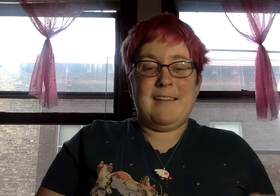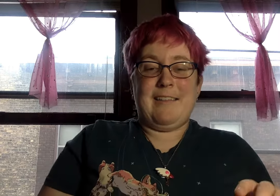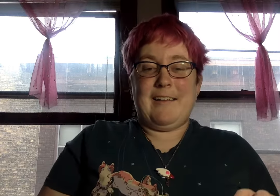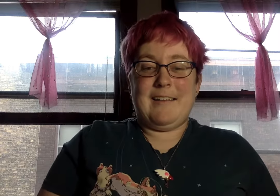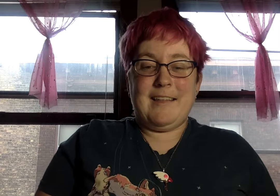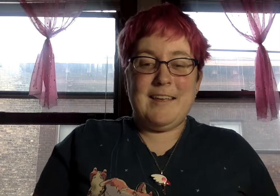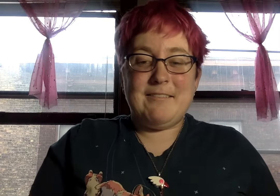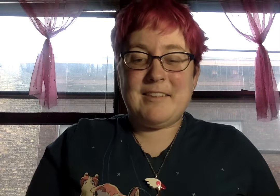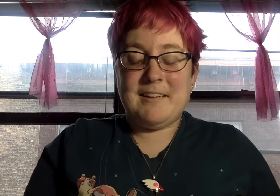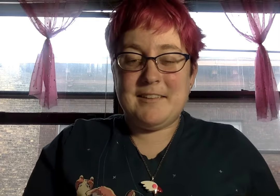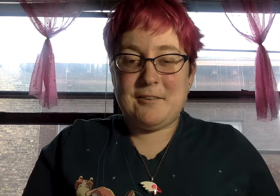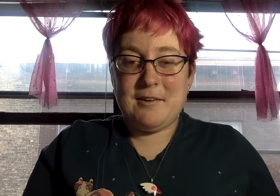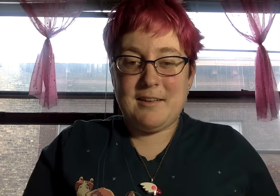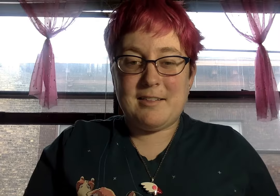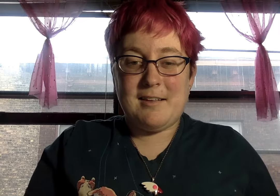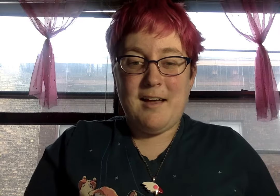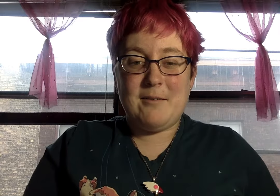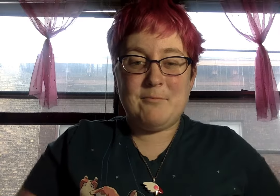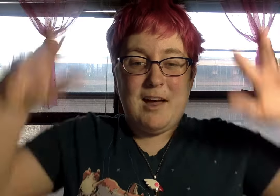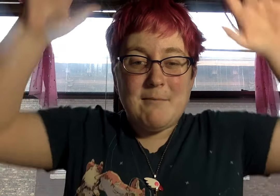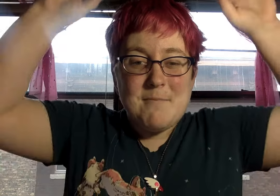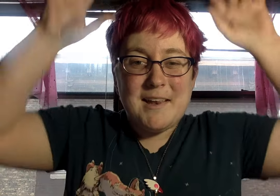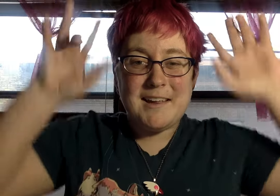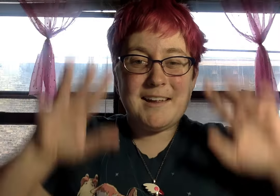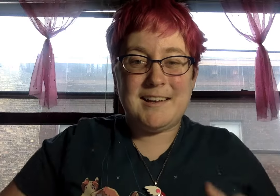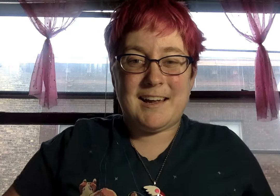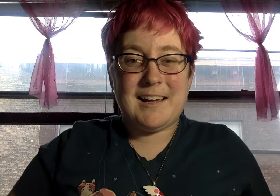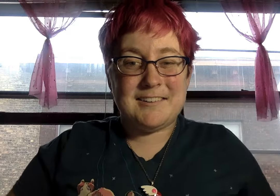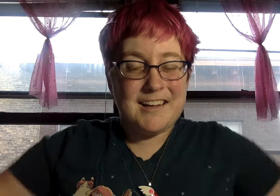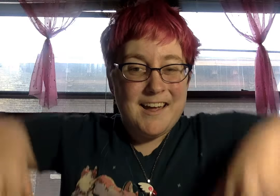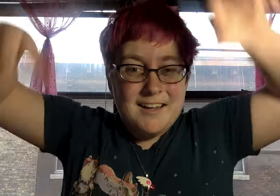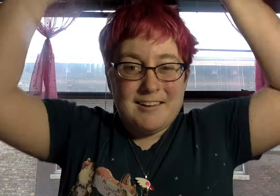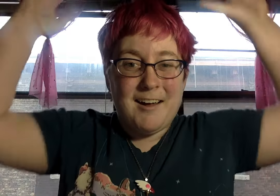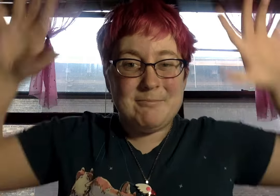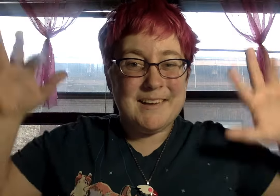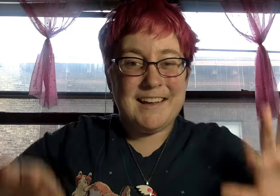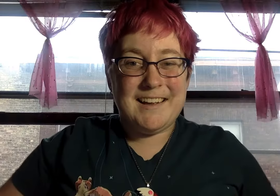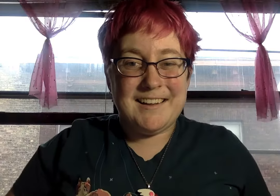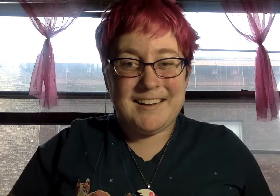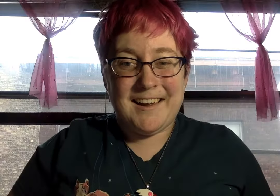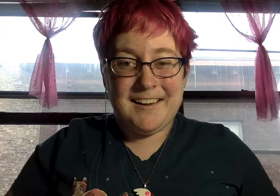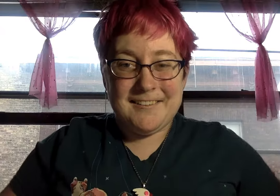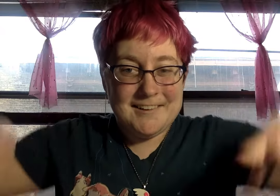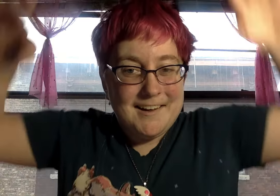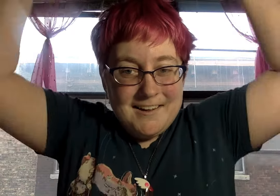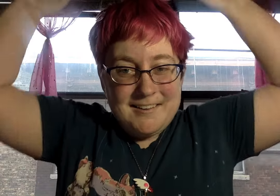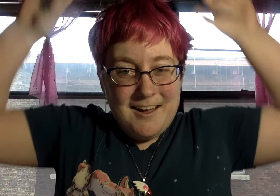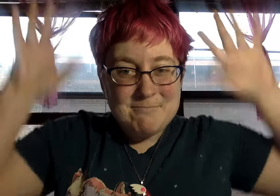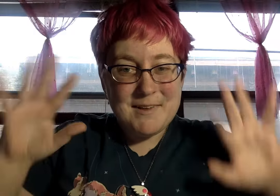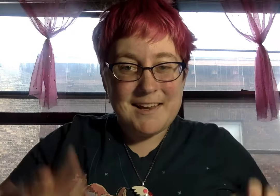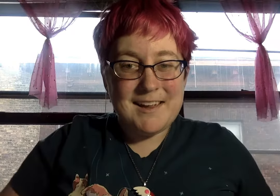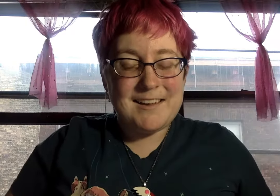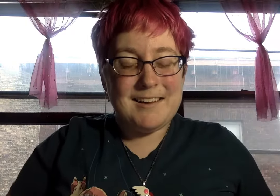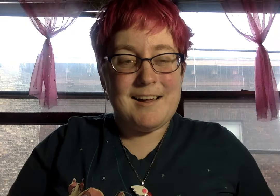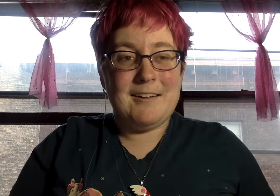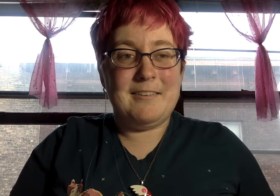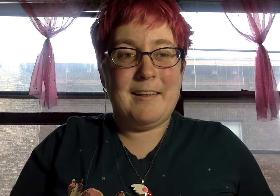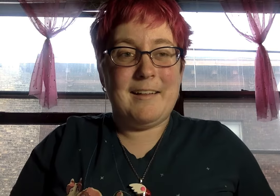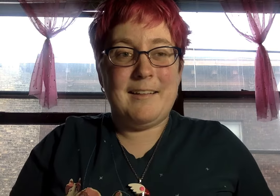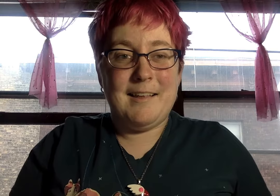The leaves on the trees come tumbling down, tumbling down, tumbling down. The